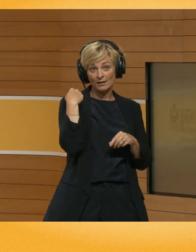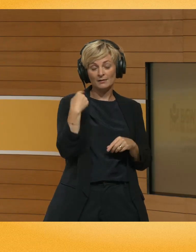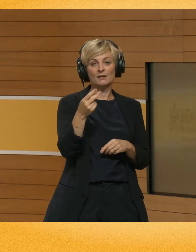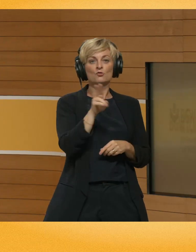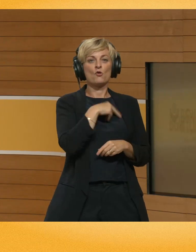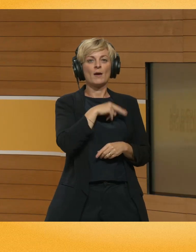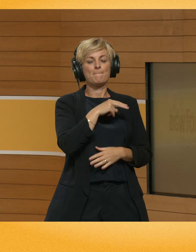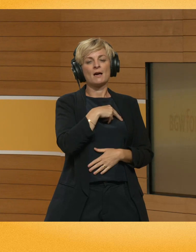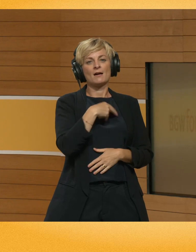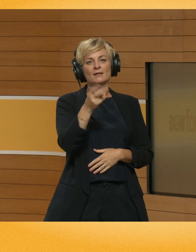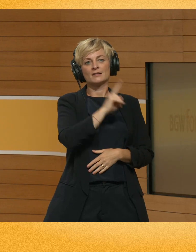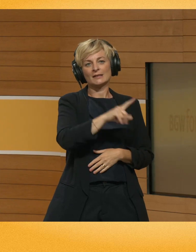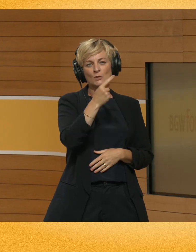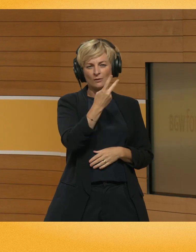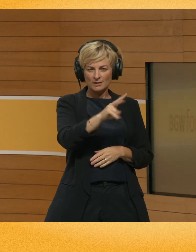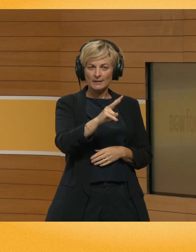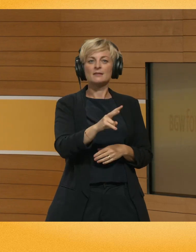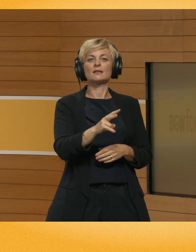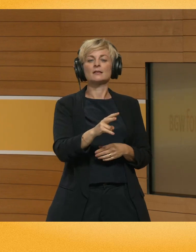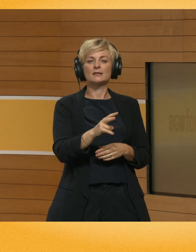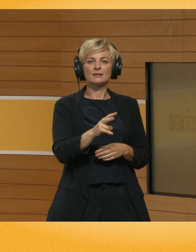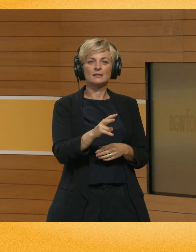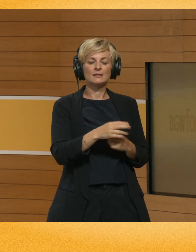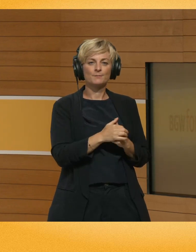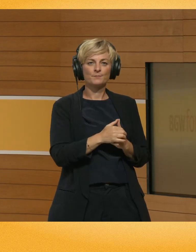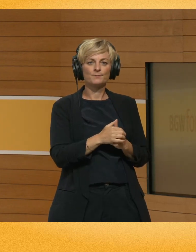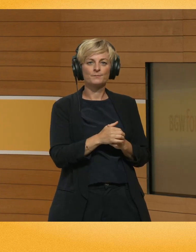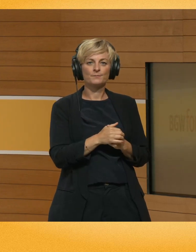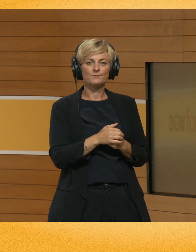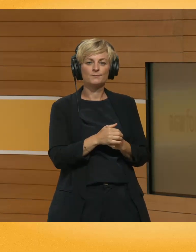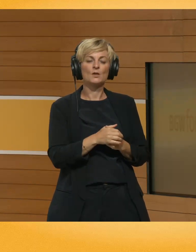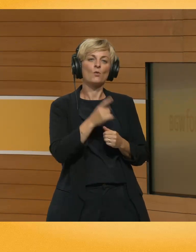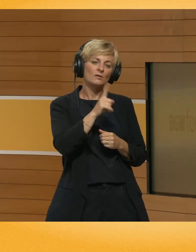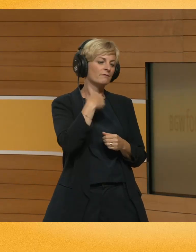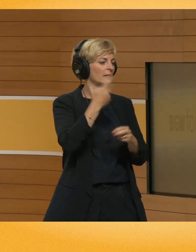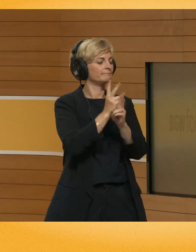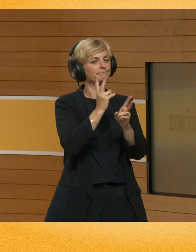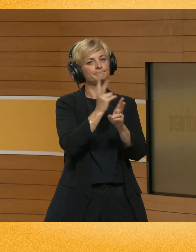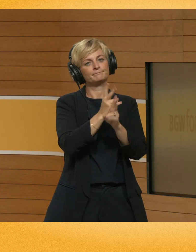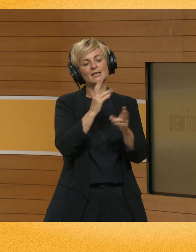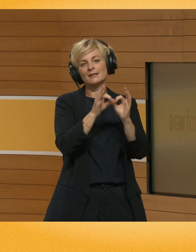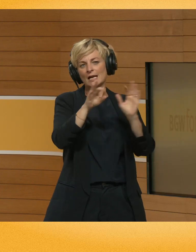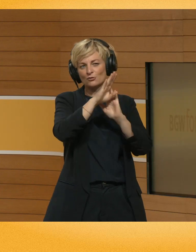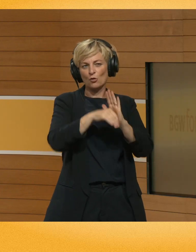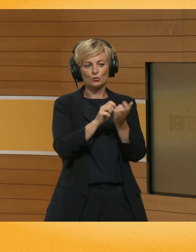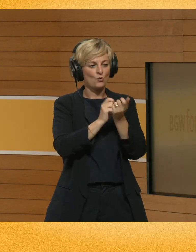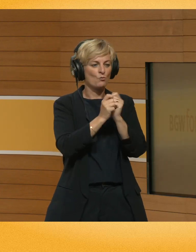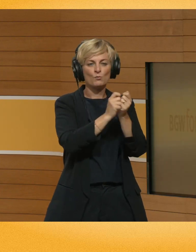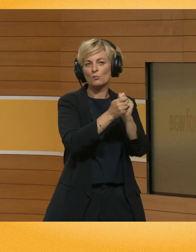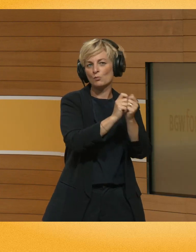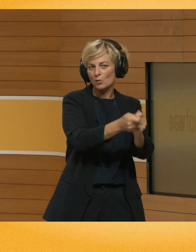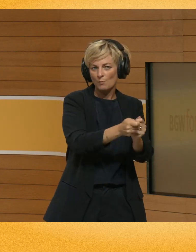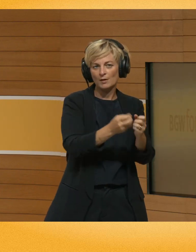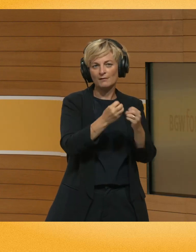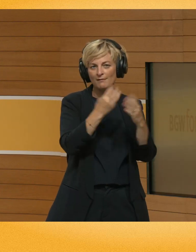are continuously working on the agenda. There are always things to improve, but all over, I would say it's